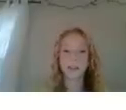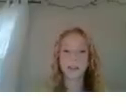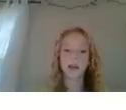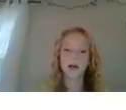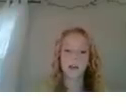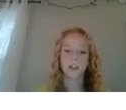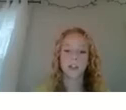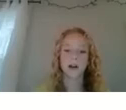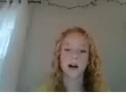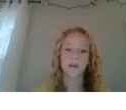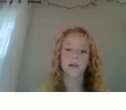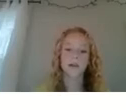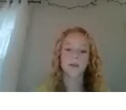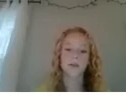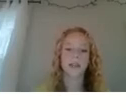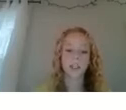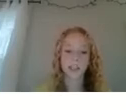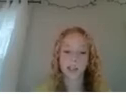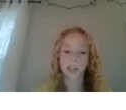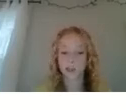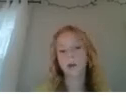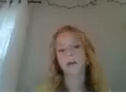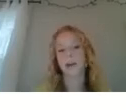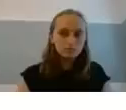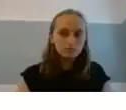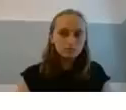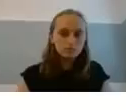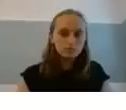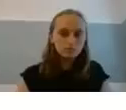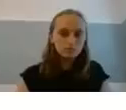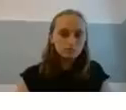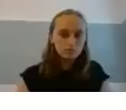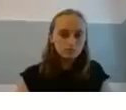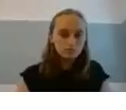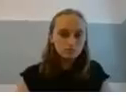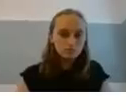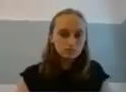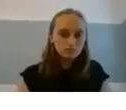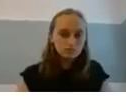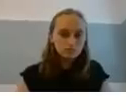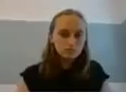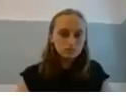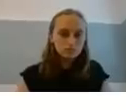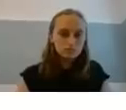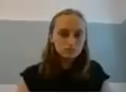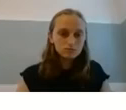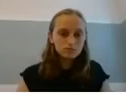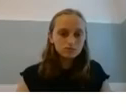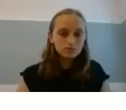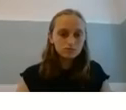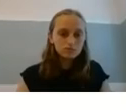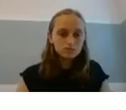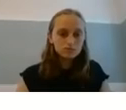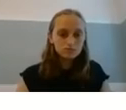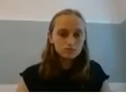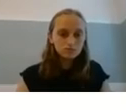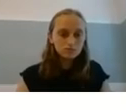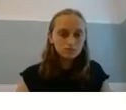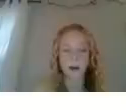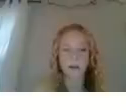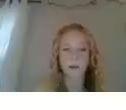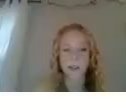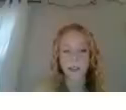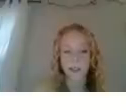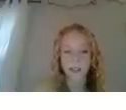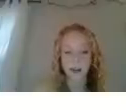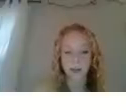press which um was an educational publication company so garlic press was very faithful to the deaf culture in the deaf language